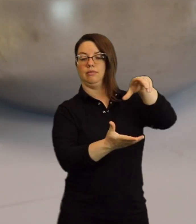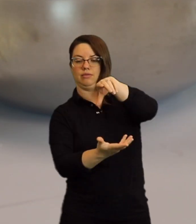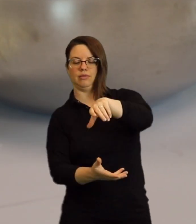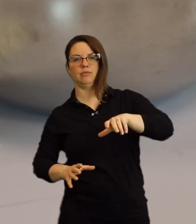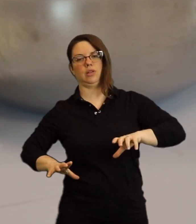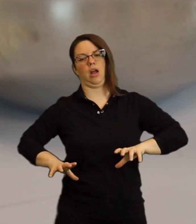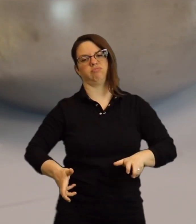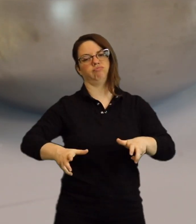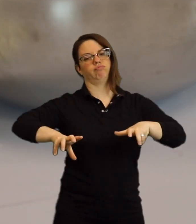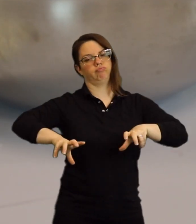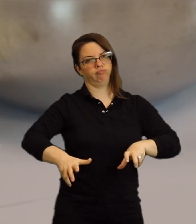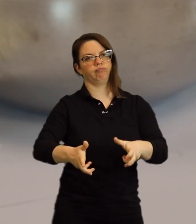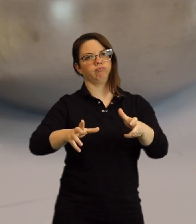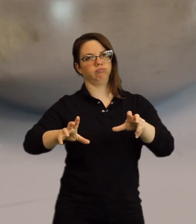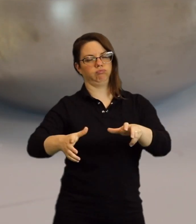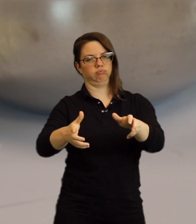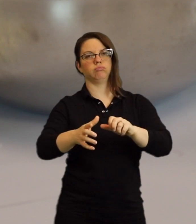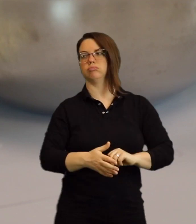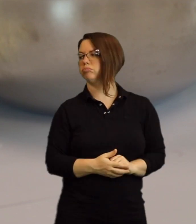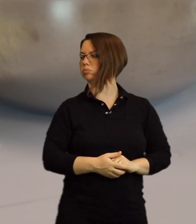quite liquidy. We're just going to